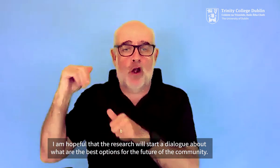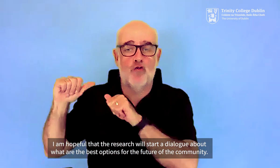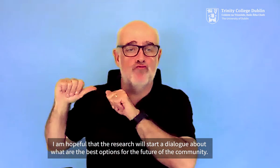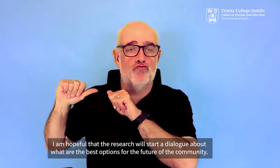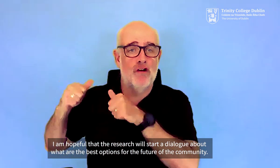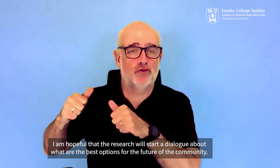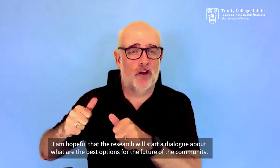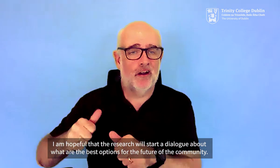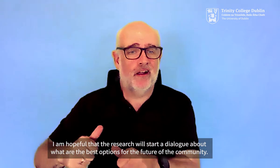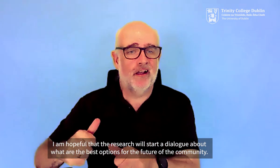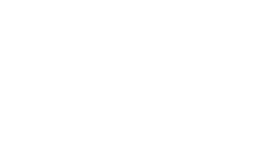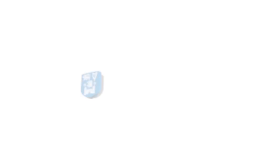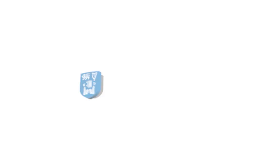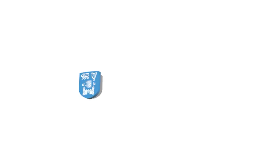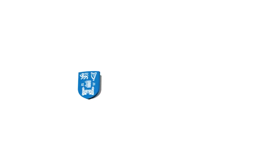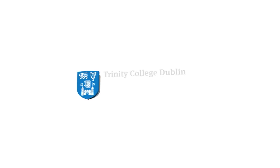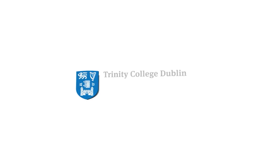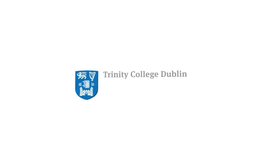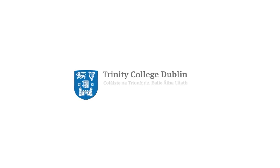future of the community. see. Good evening.